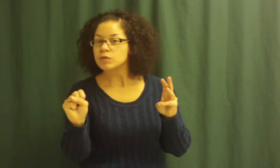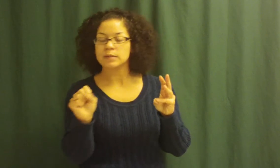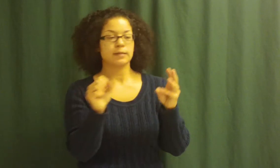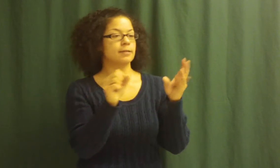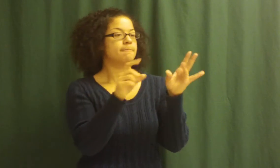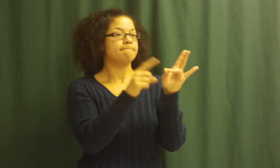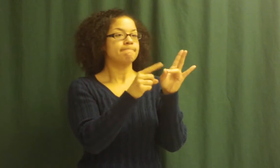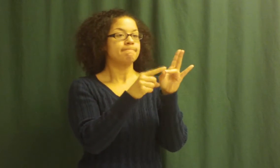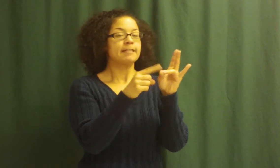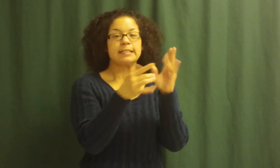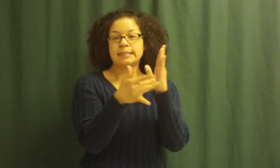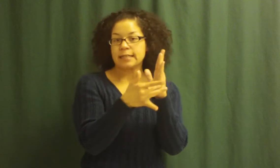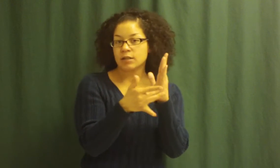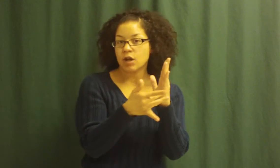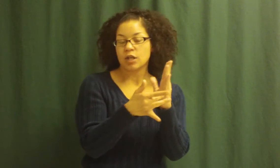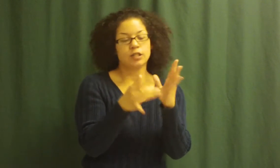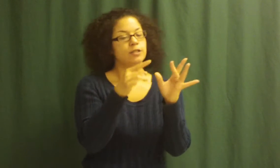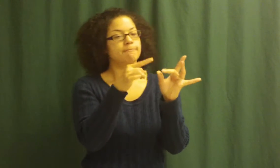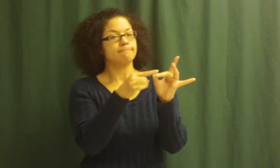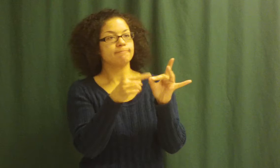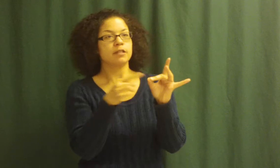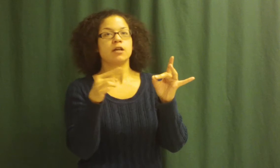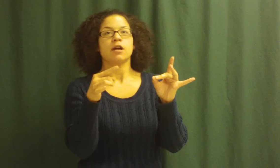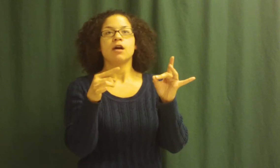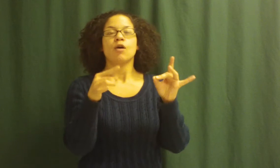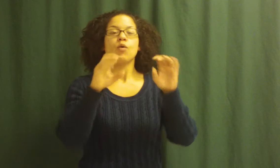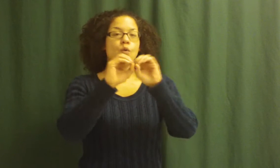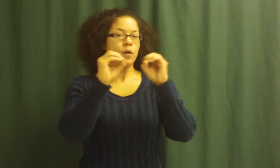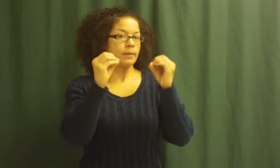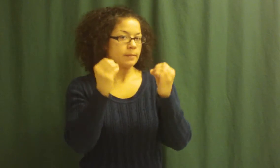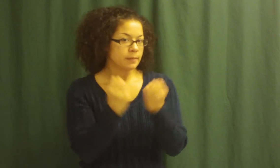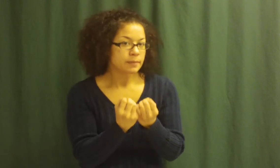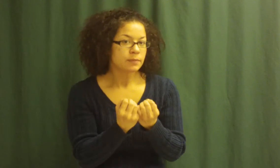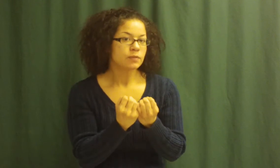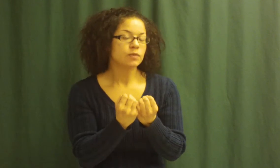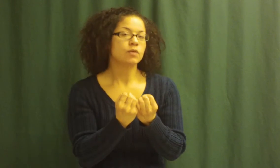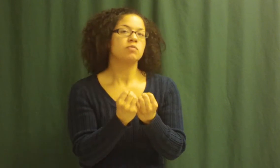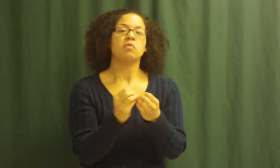products, organizations, and institutions.